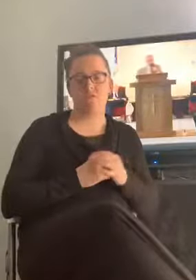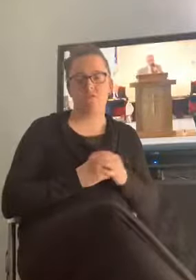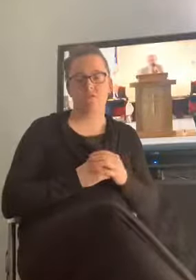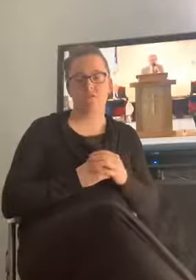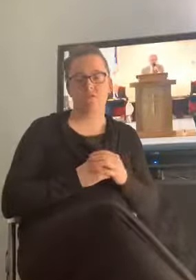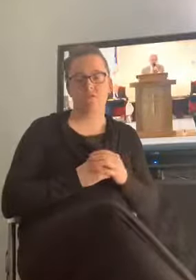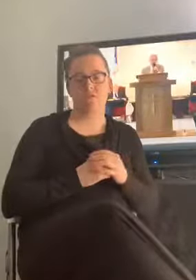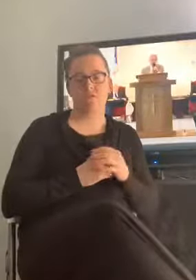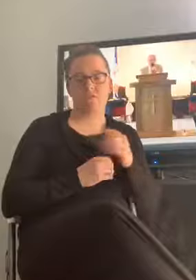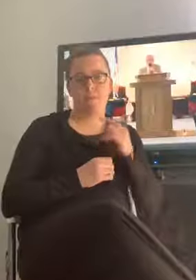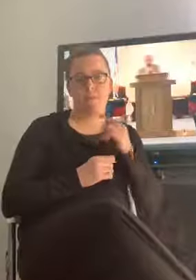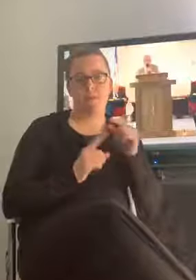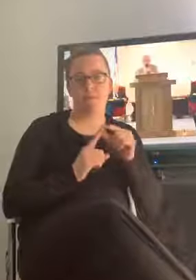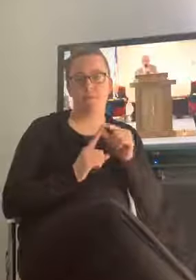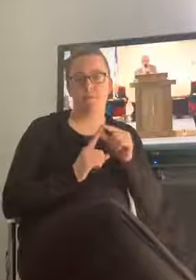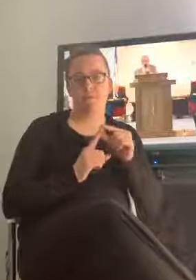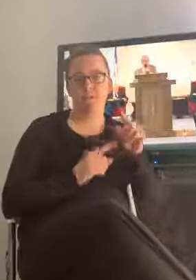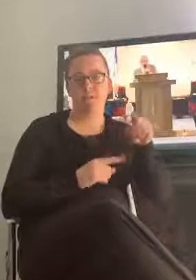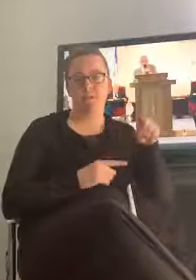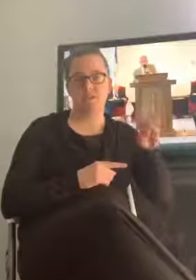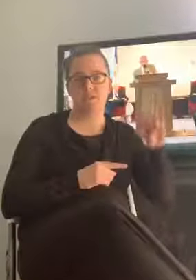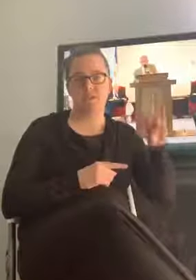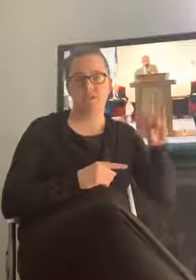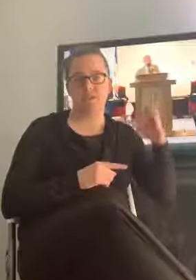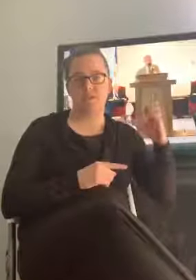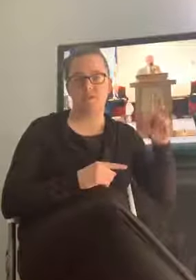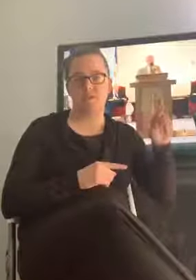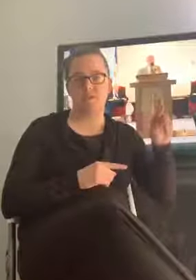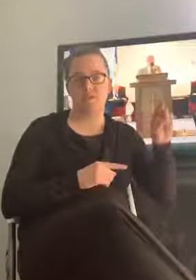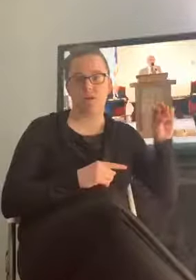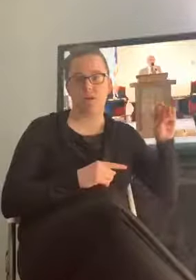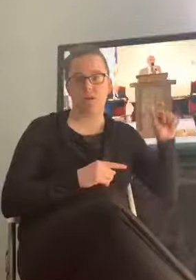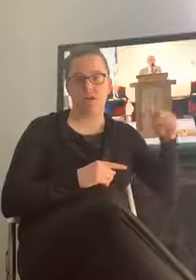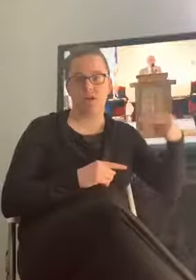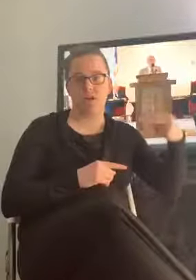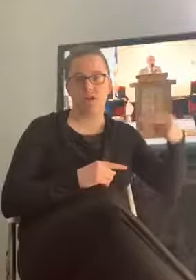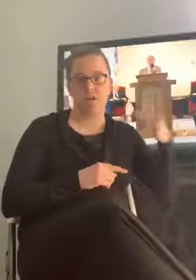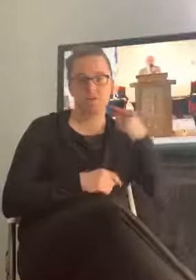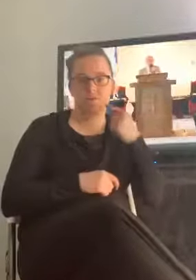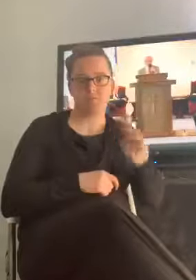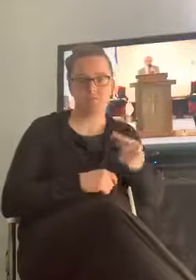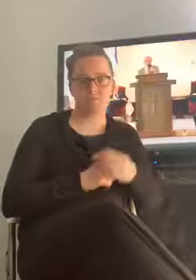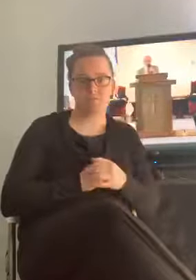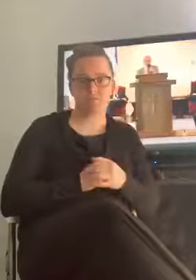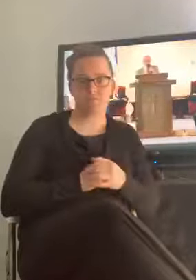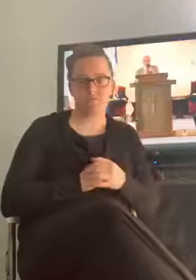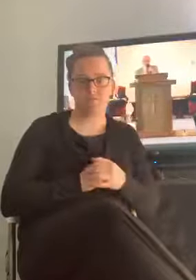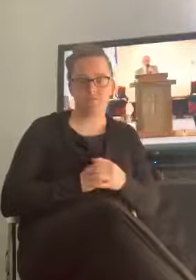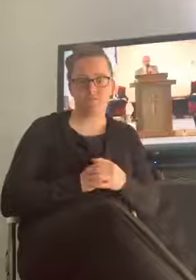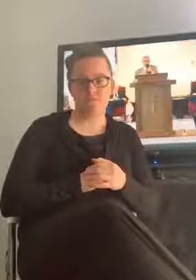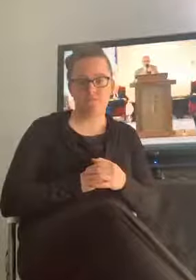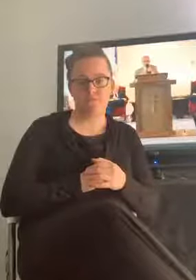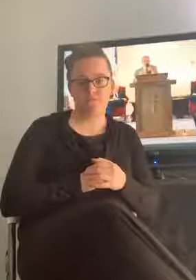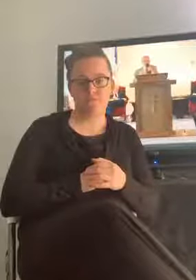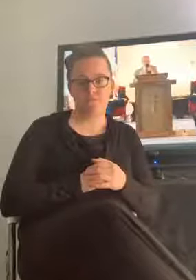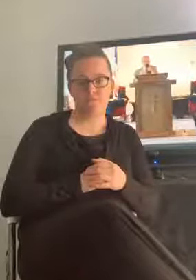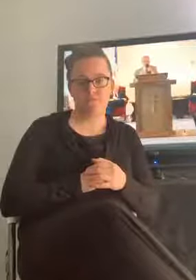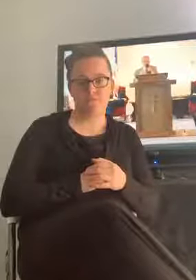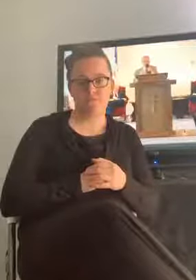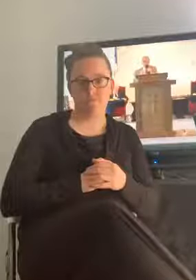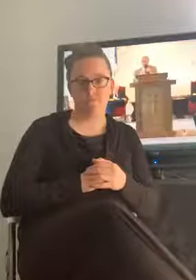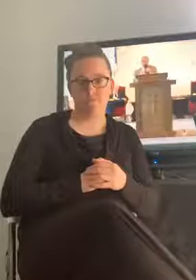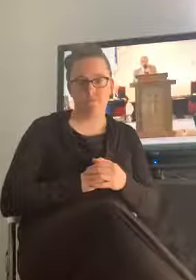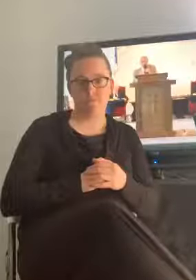that Zechariah spoke, words of the prophecy or